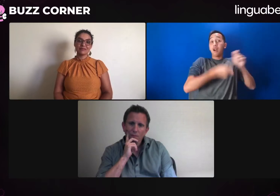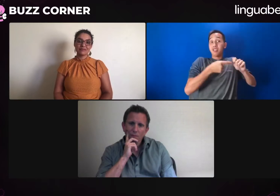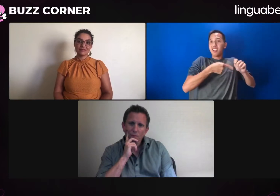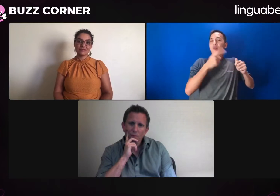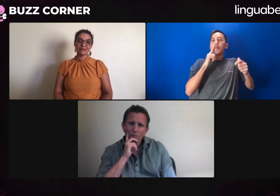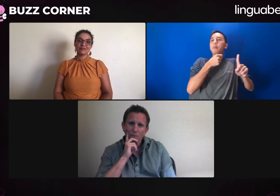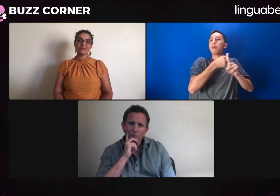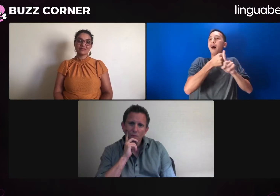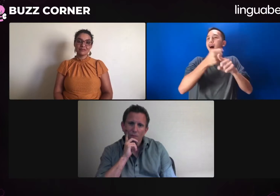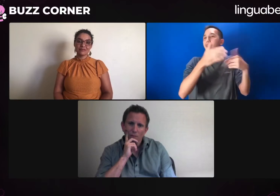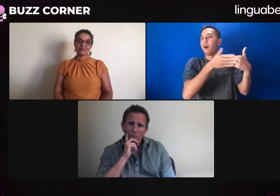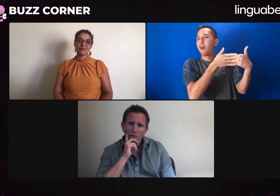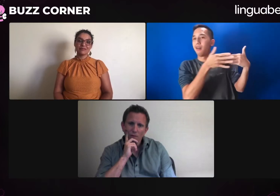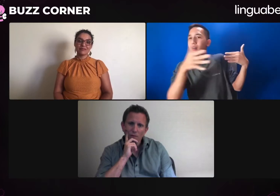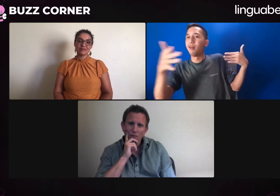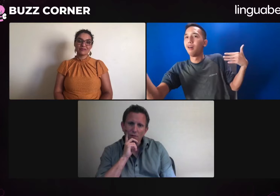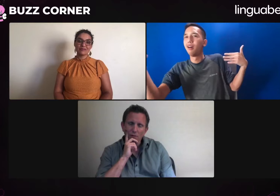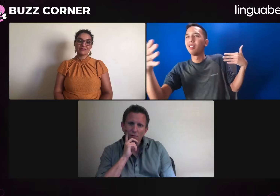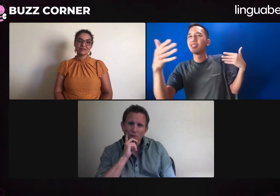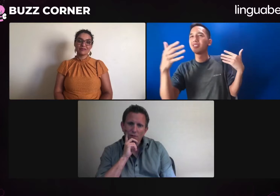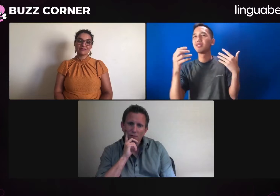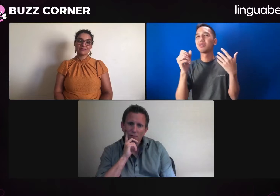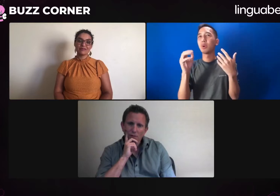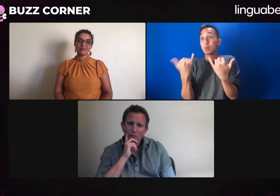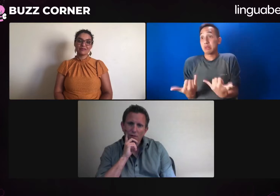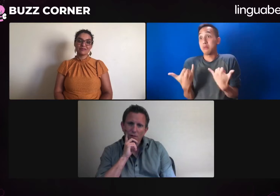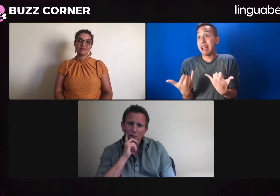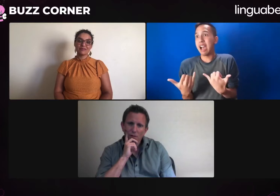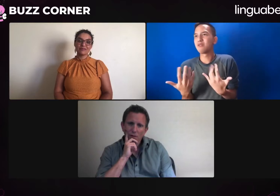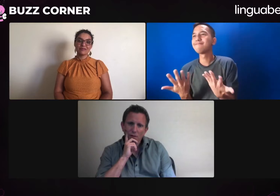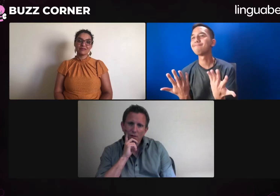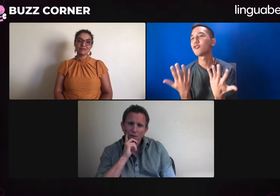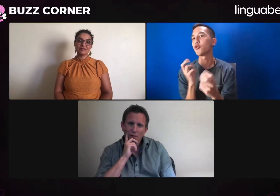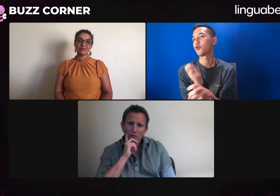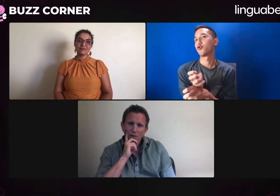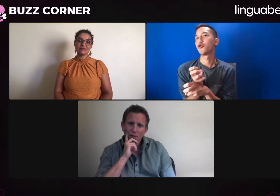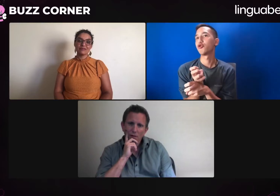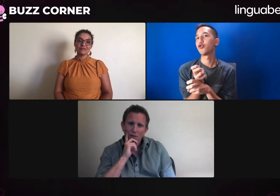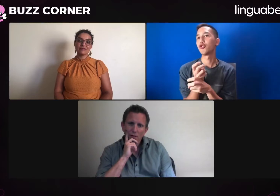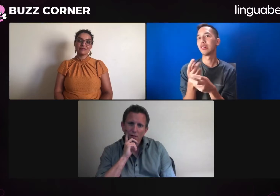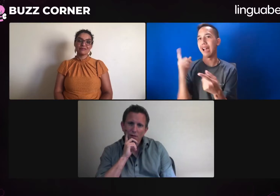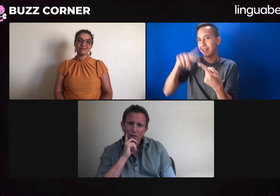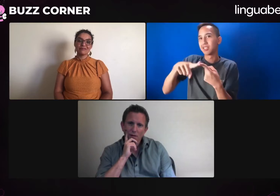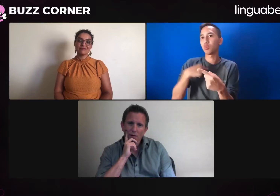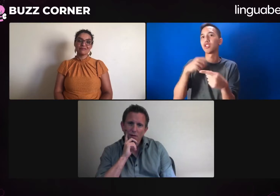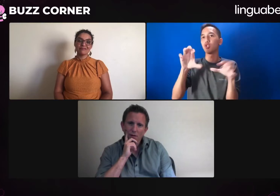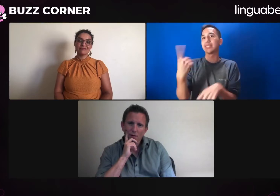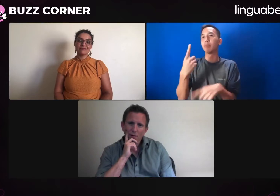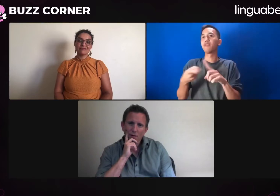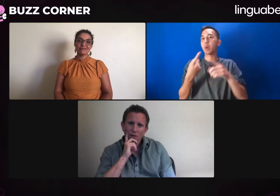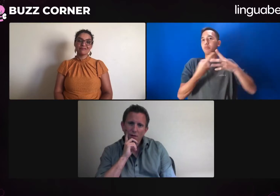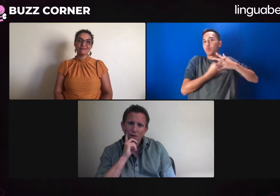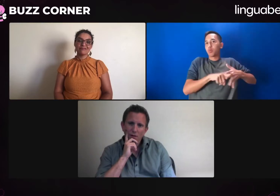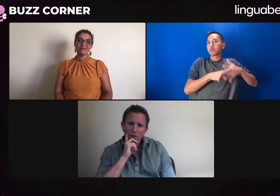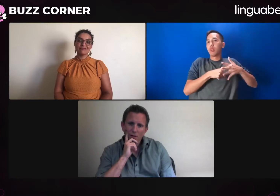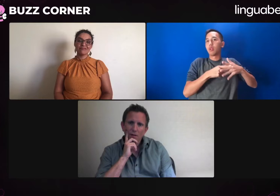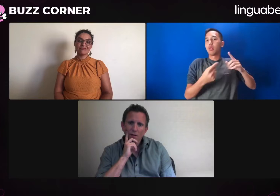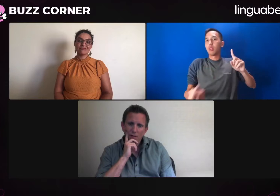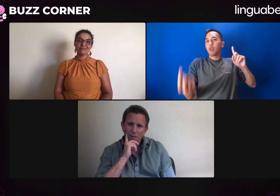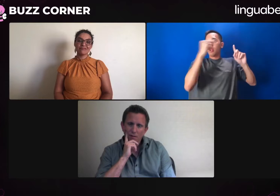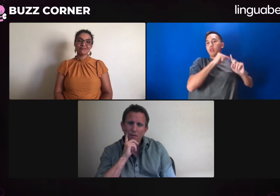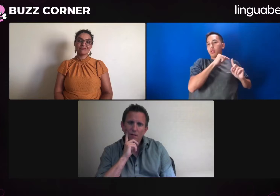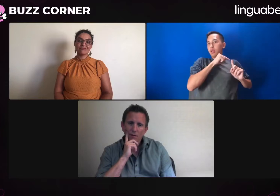first began. And if that part was to get changed, the impact would also change. But it's really hard for